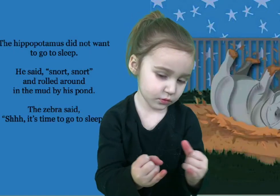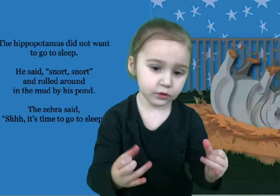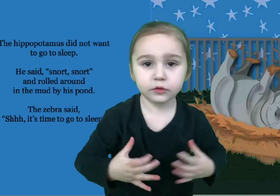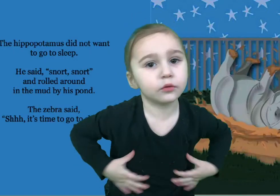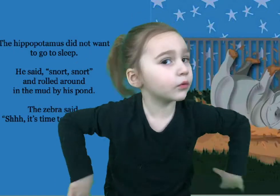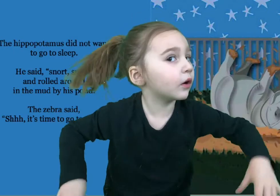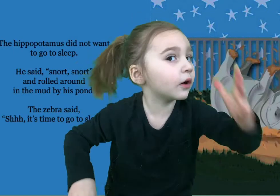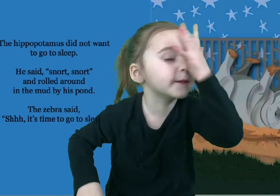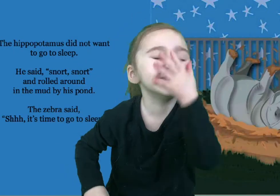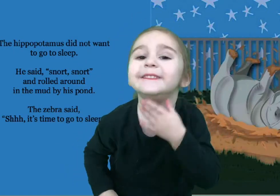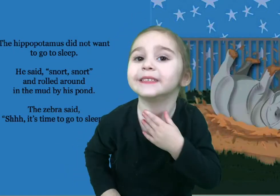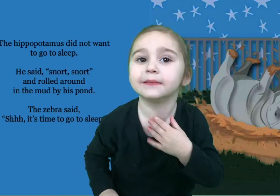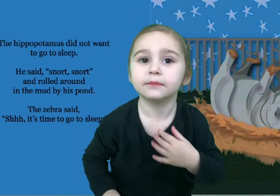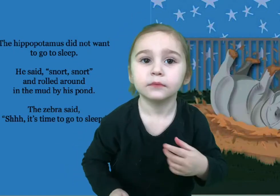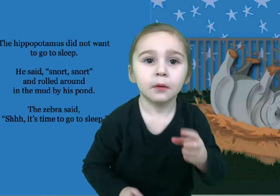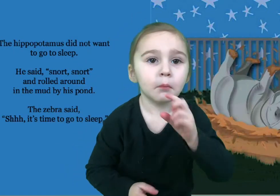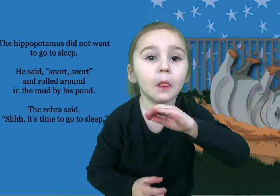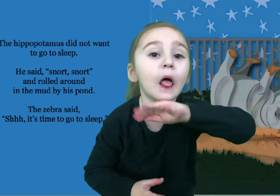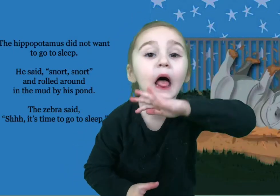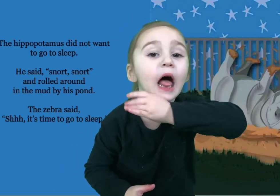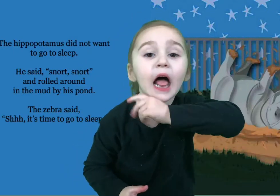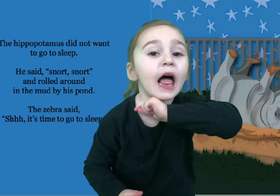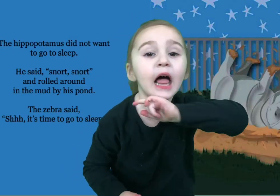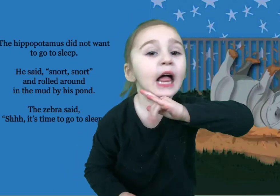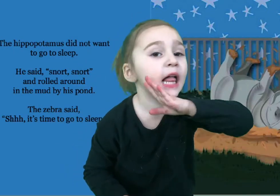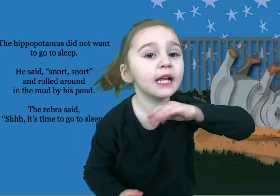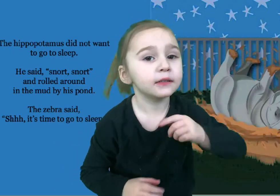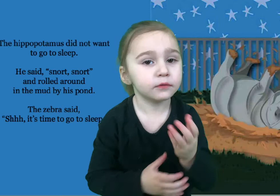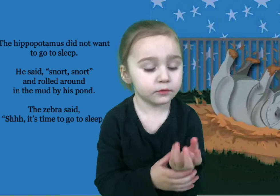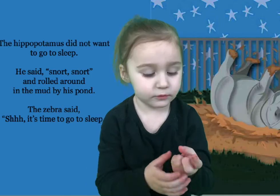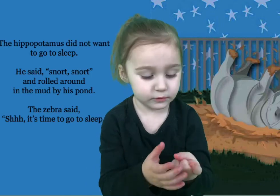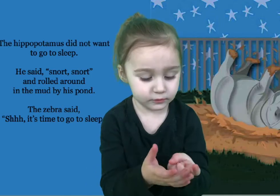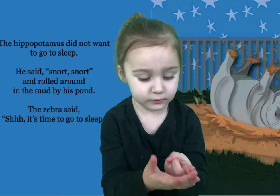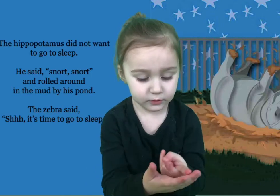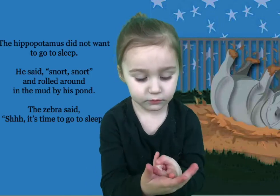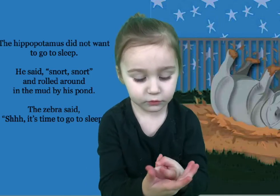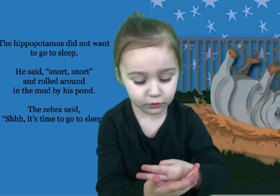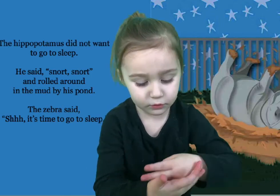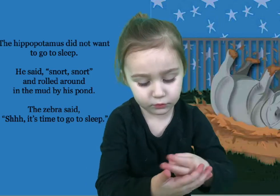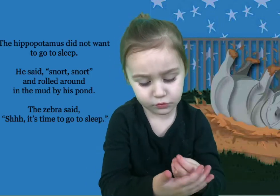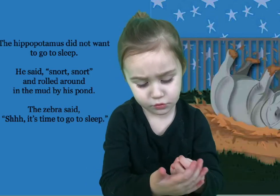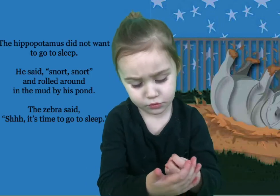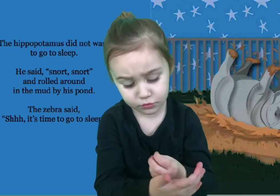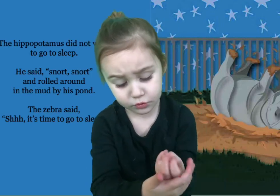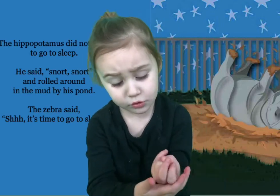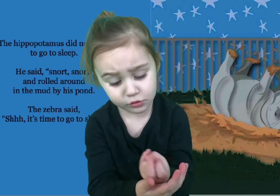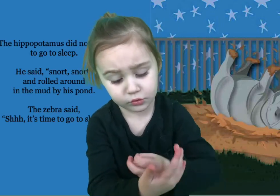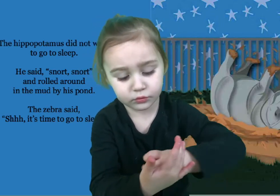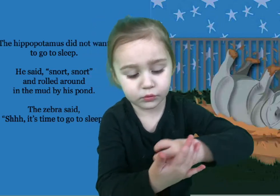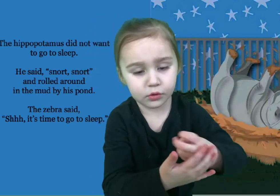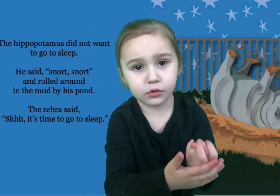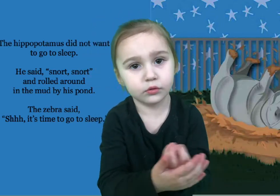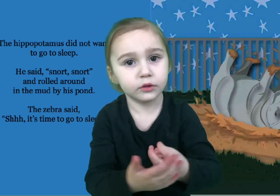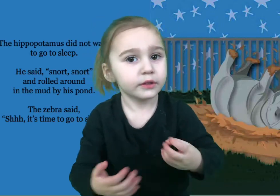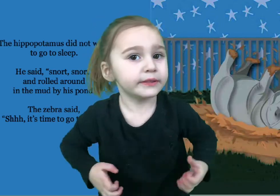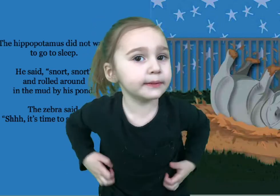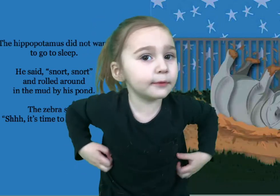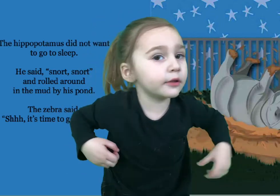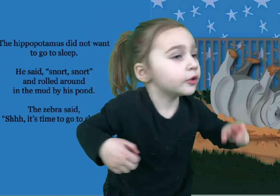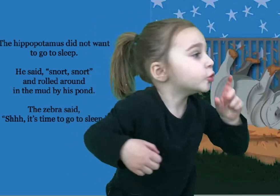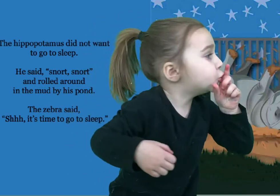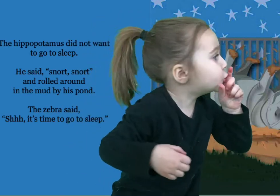The hippopotamus did not want to go to sleep. He said, And rolled around in the mud by his pond.